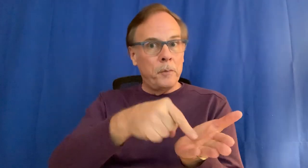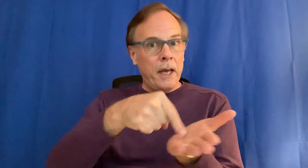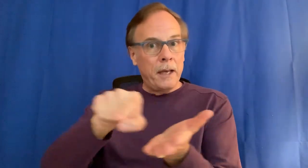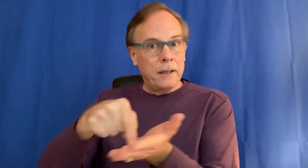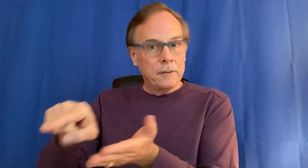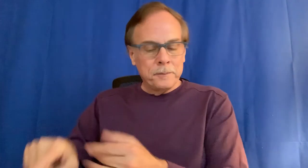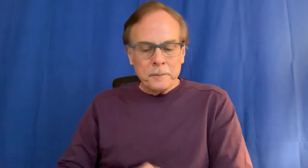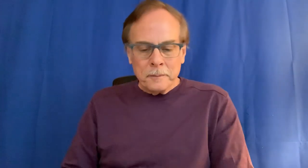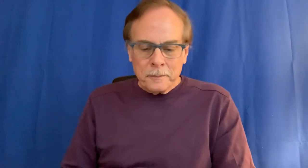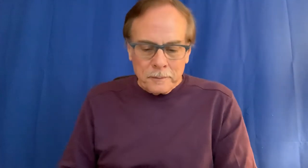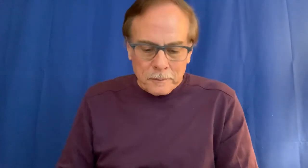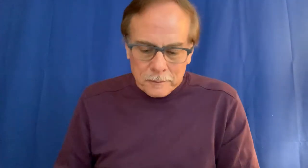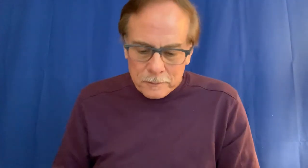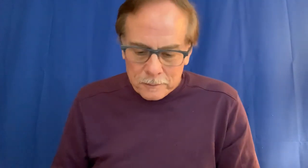pay.